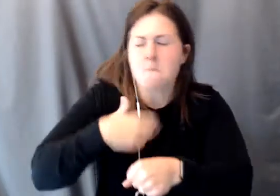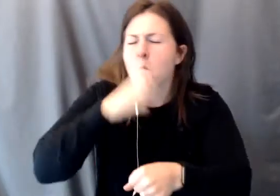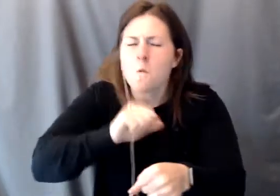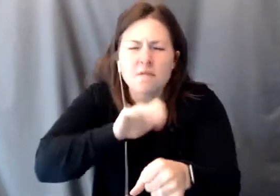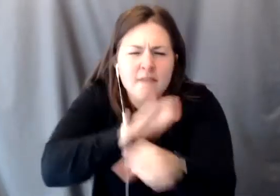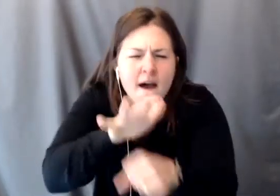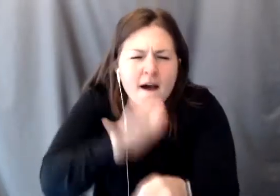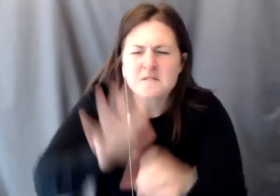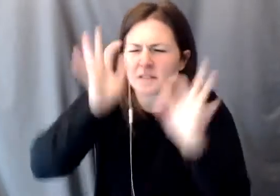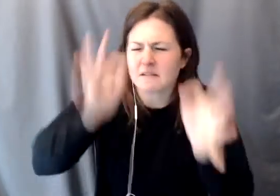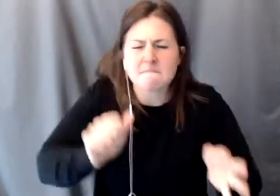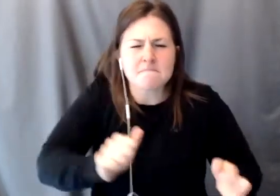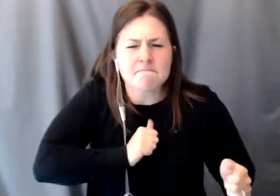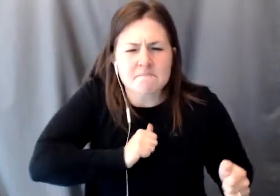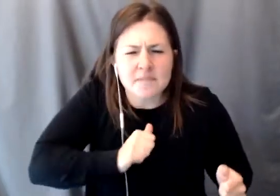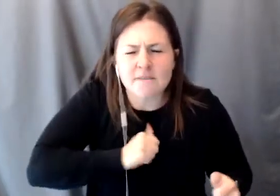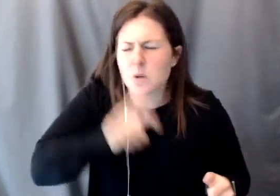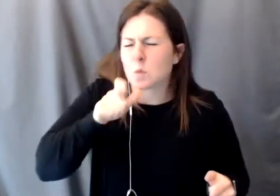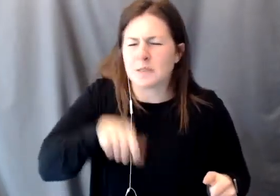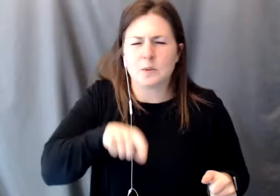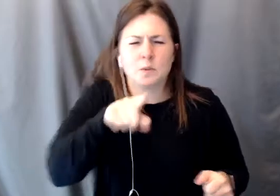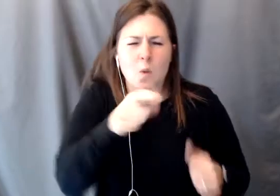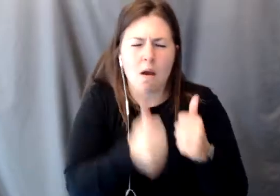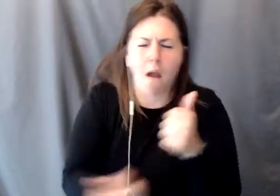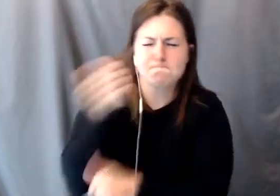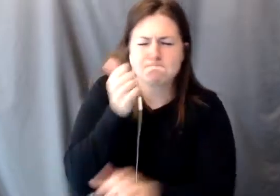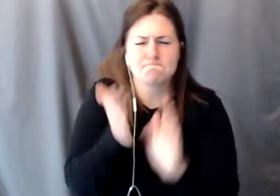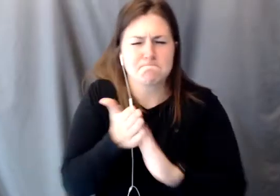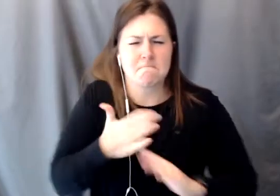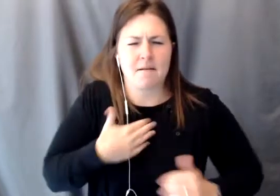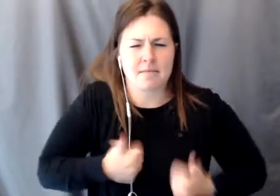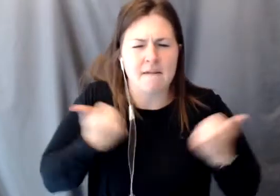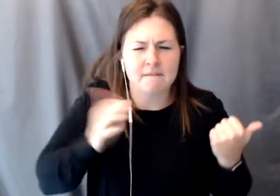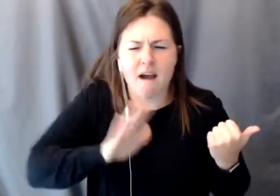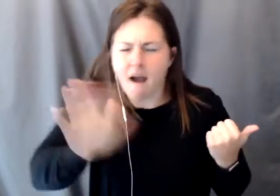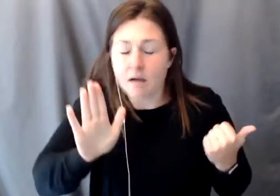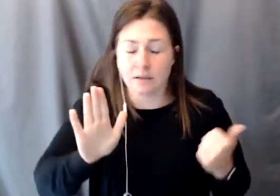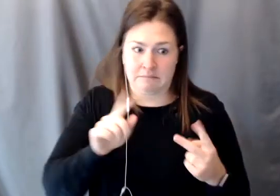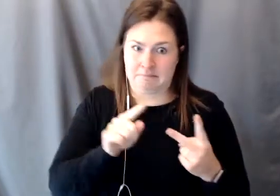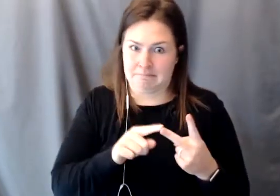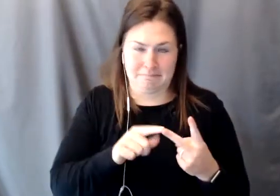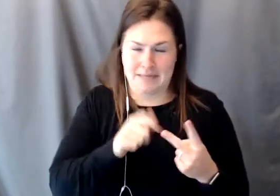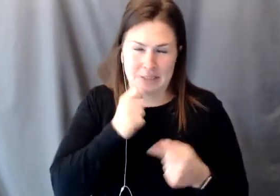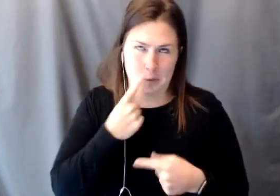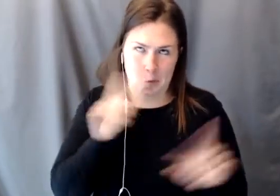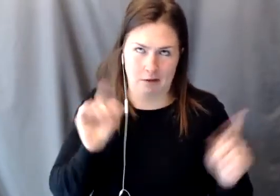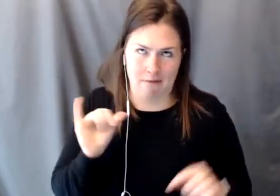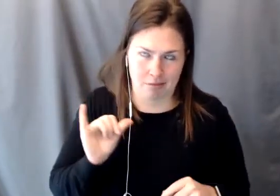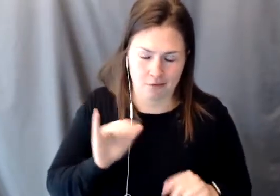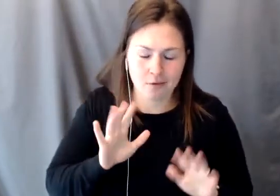own decisions and I didn't need him running my life. And that didn't work either. And my dad was